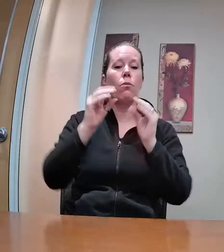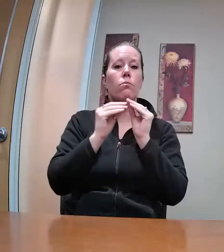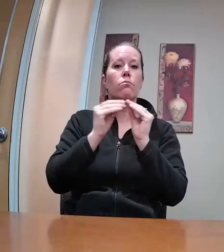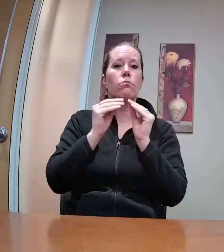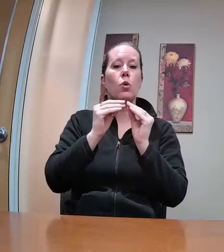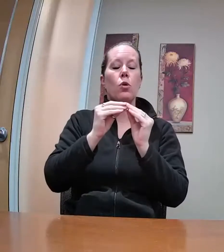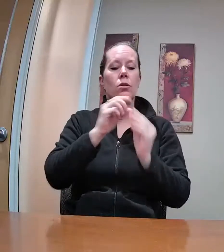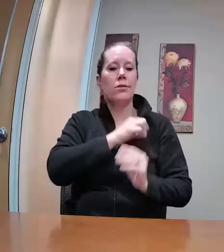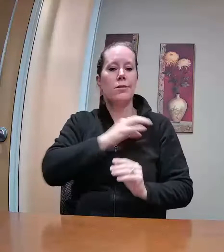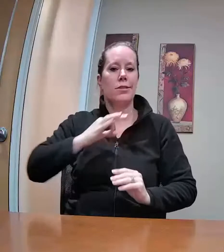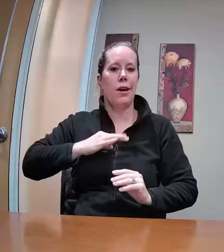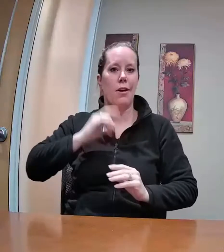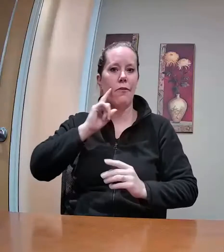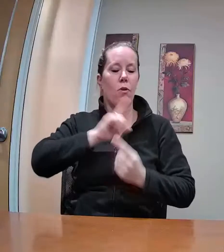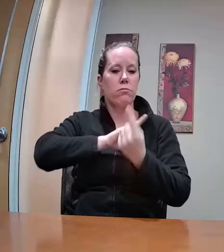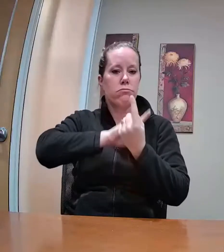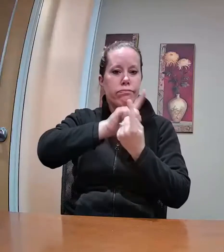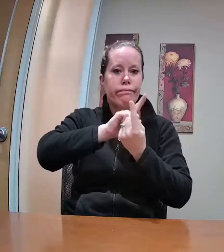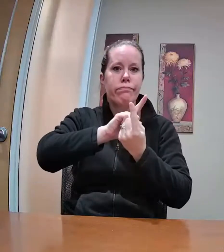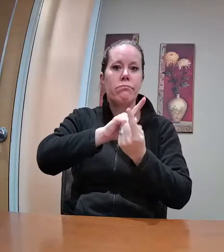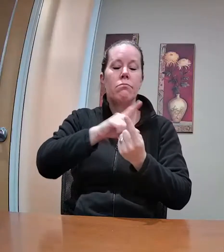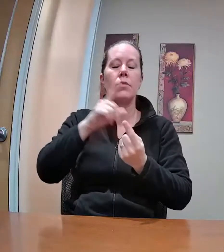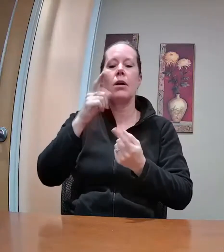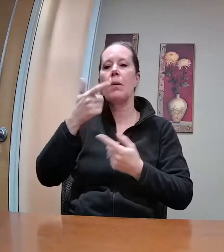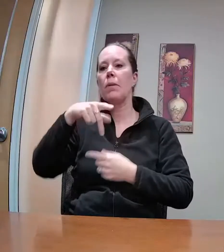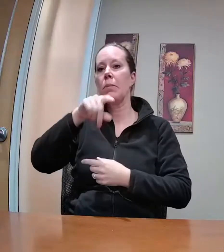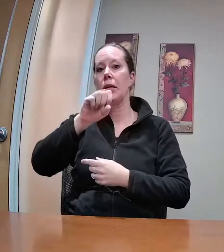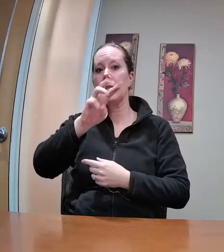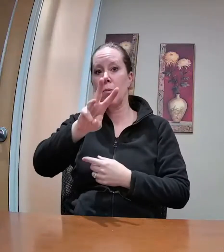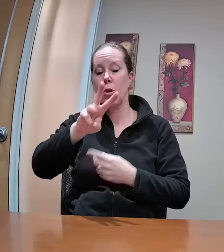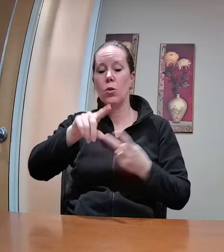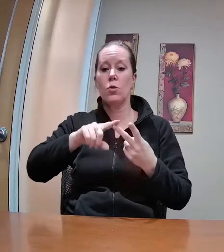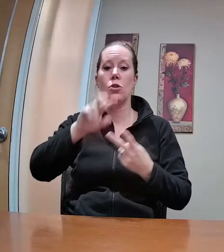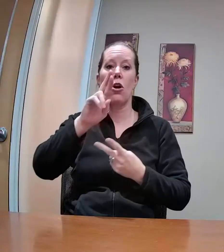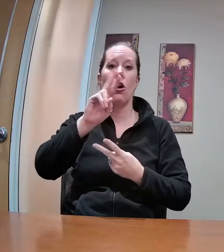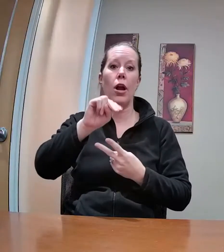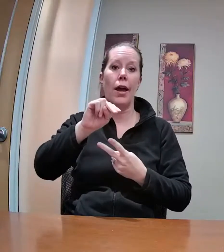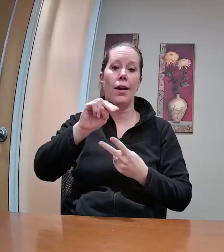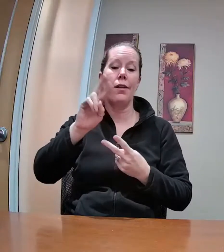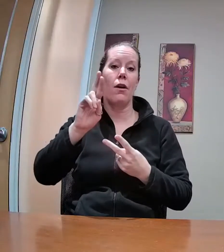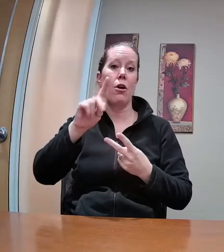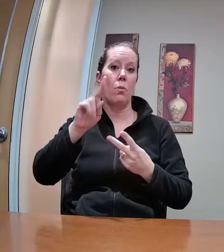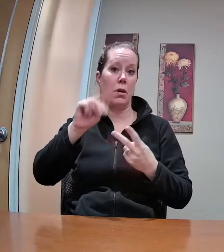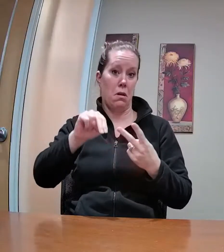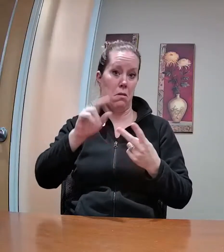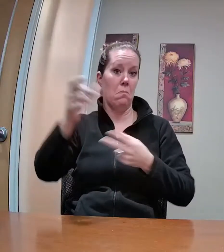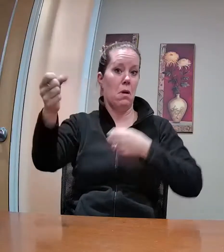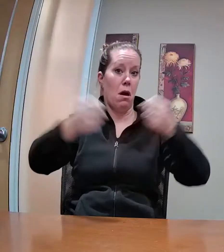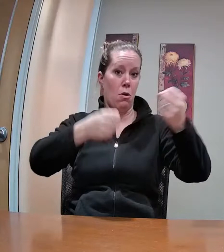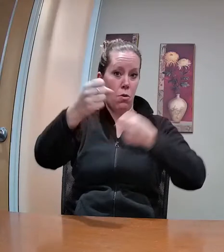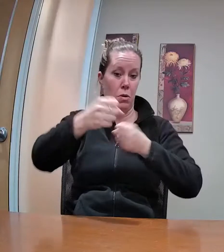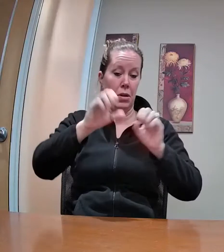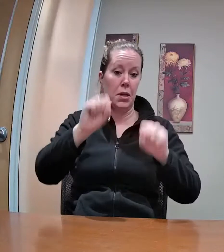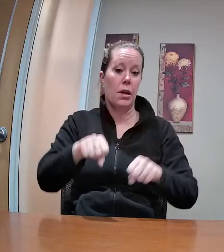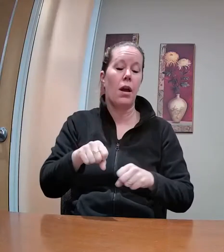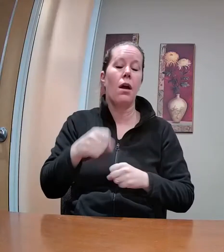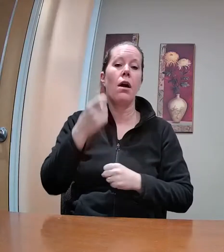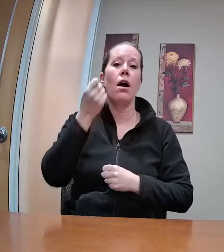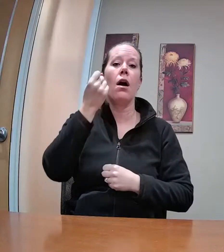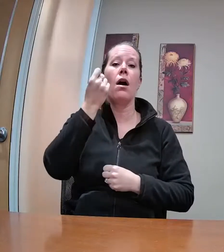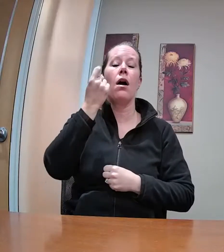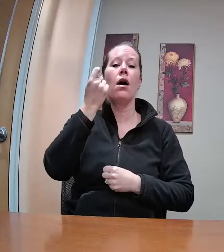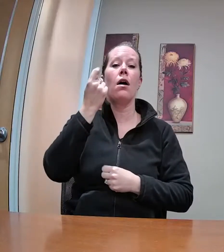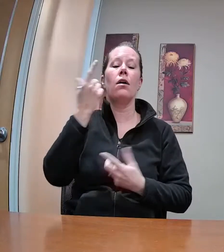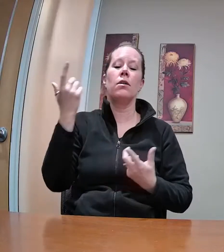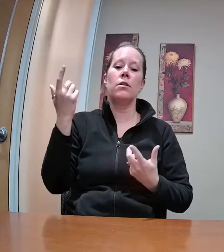care staff, and that means hiring more PSWs, RPNs, and RNs. The problem